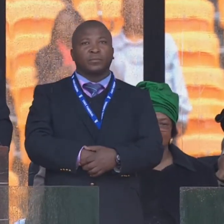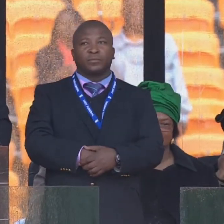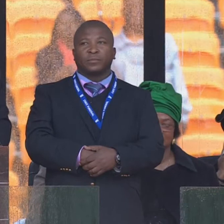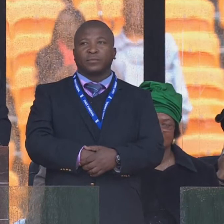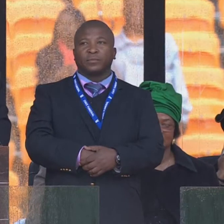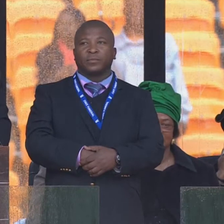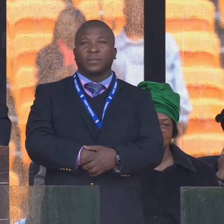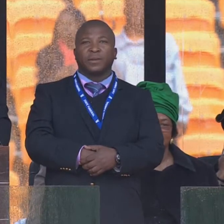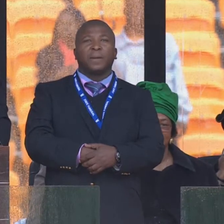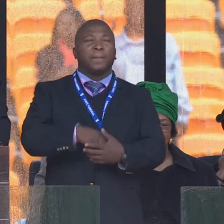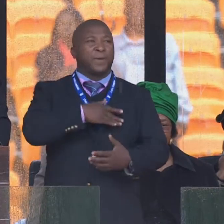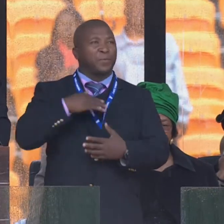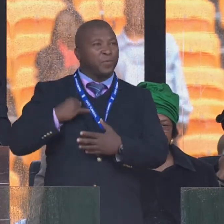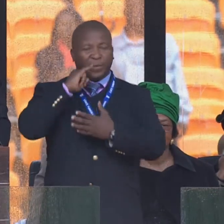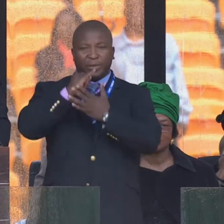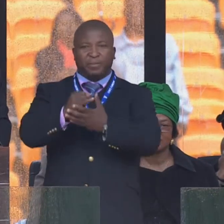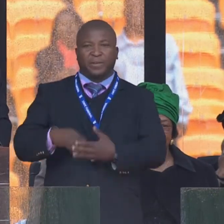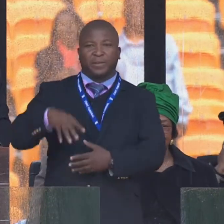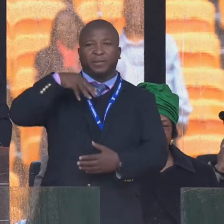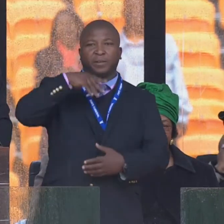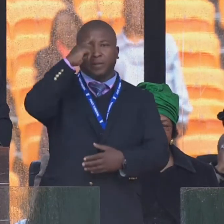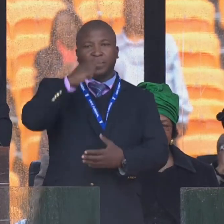Mama Winnie Mandela.